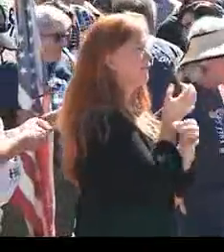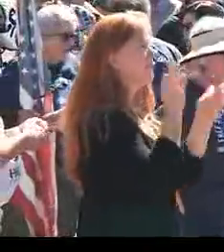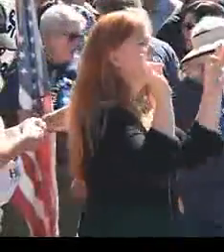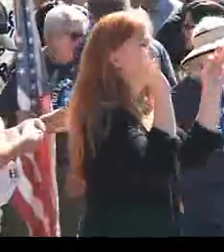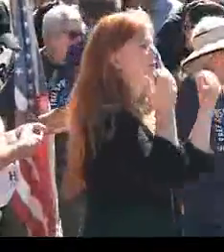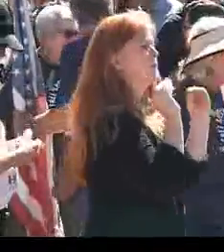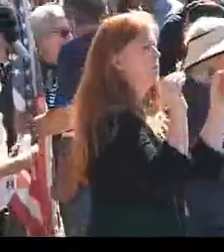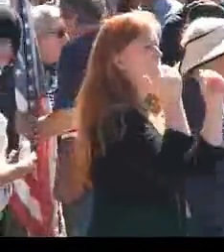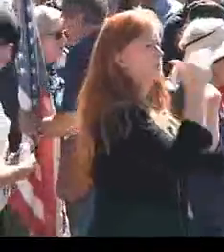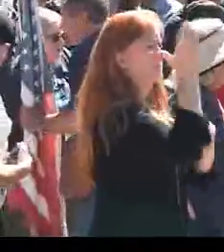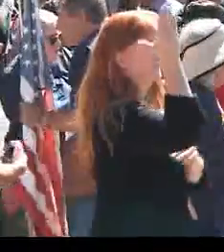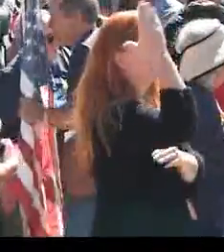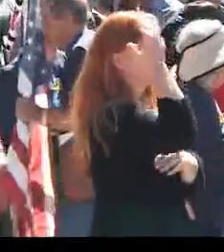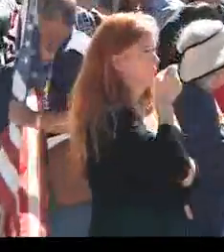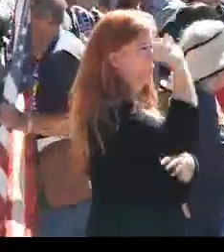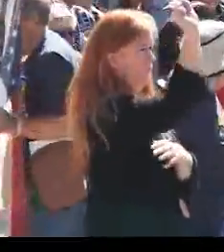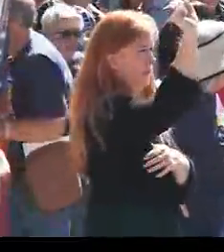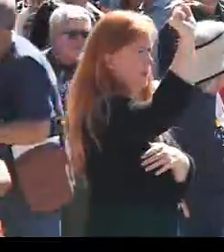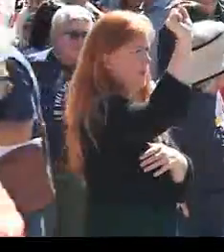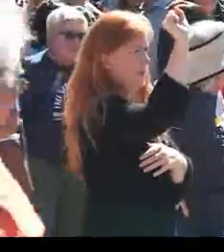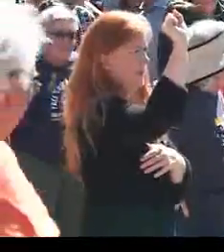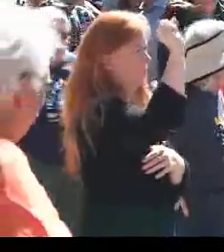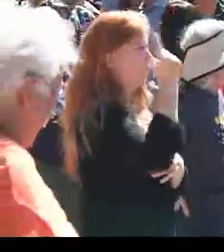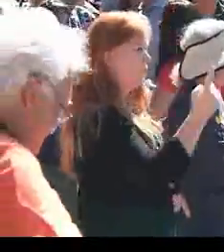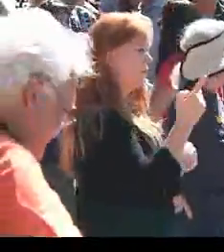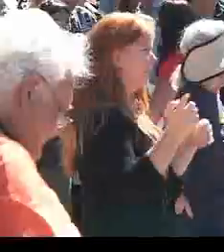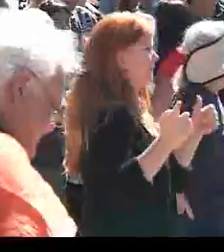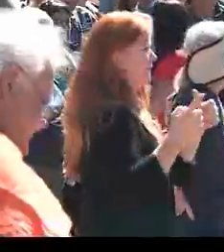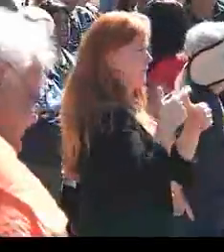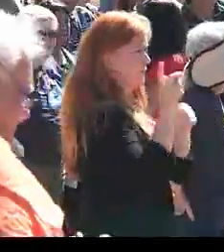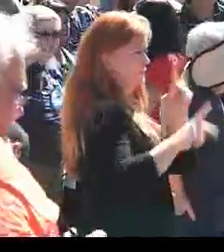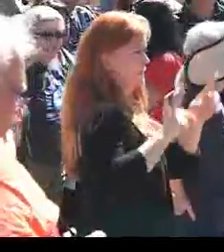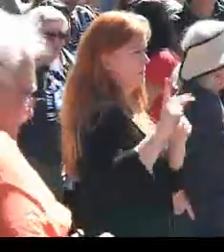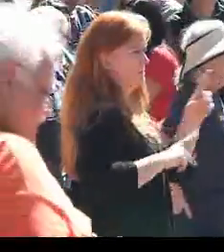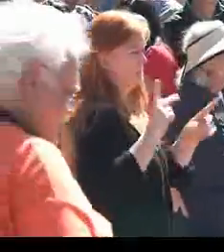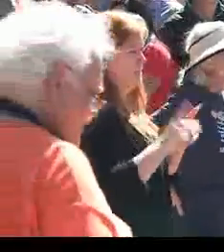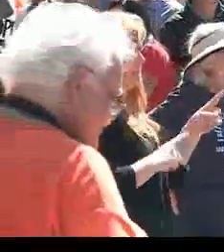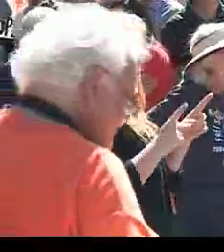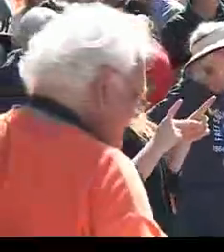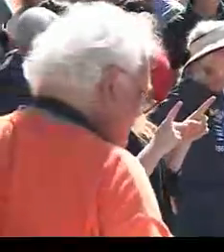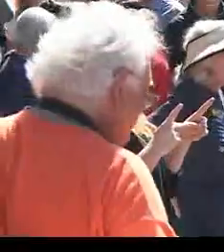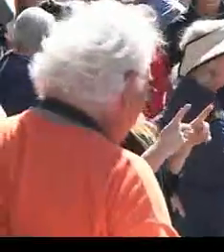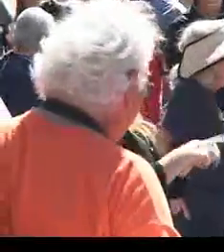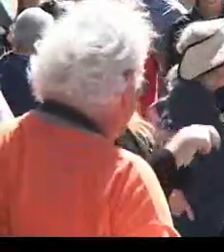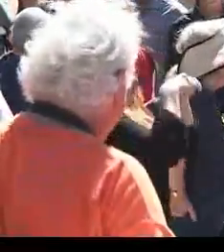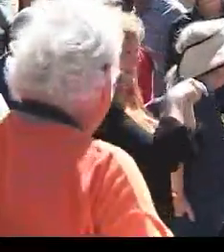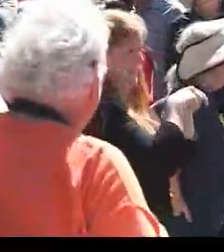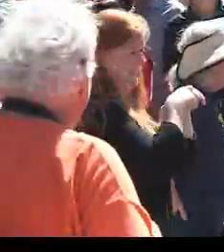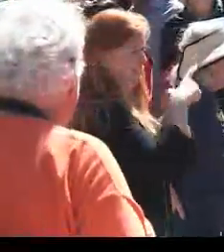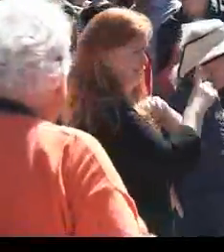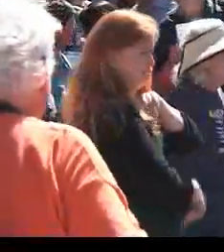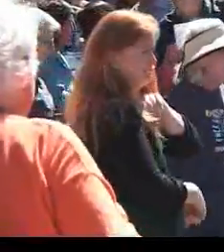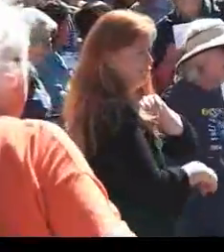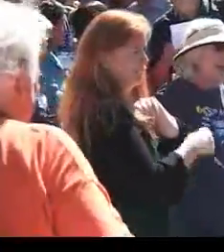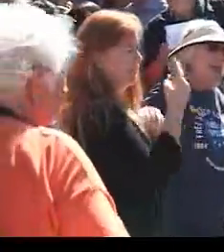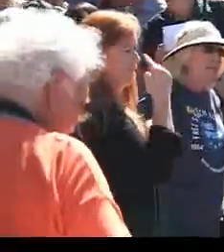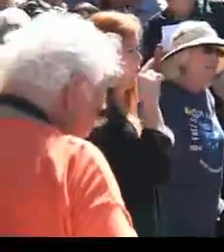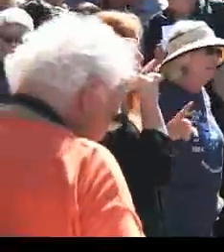was one of the first people to get suspended for,